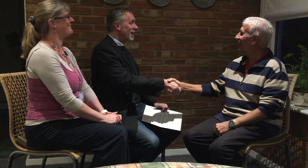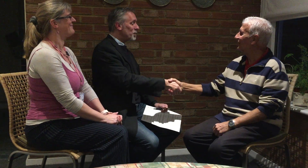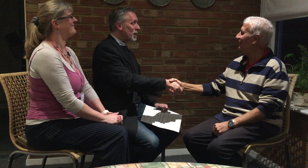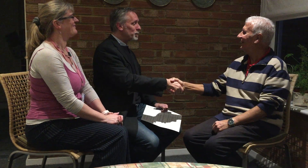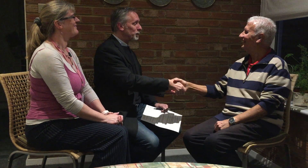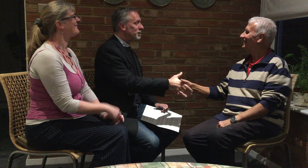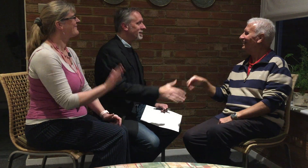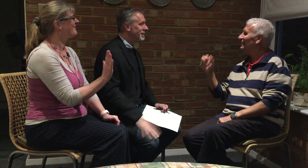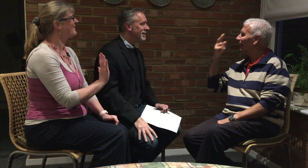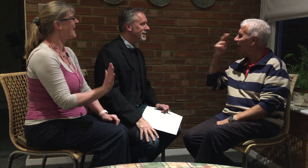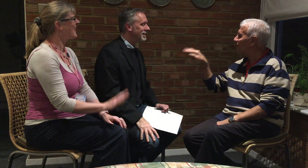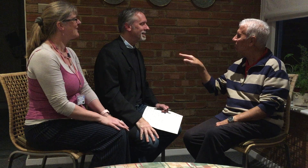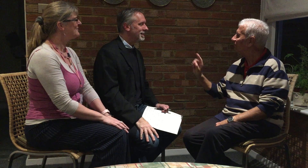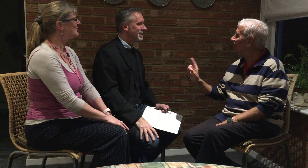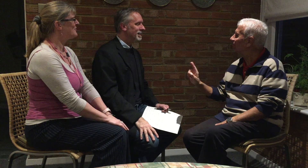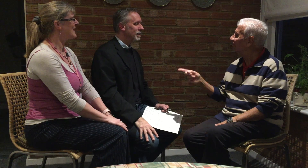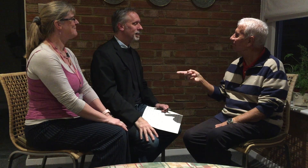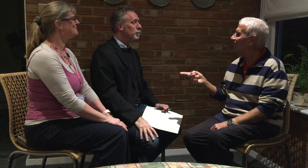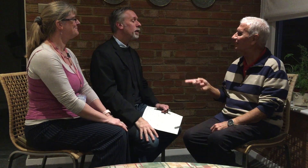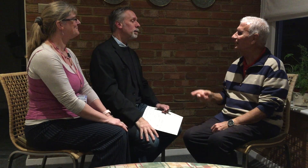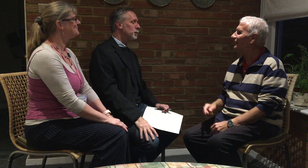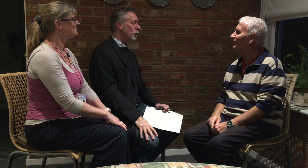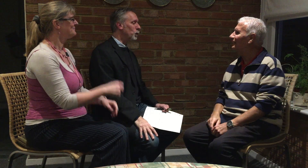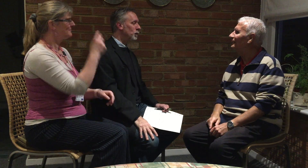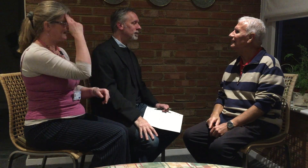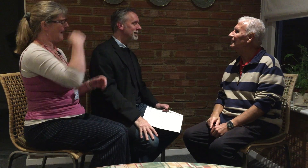Hello, Neville. What's your name? My name is Paul.